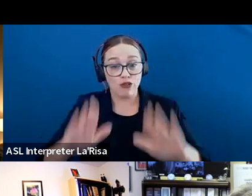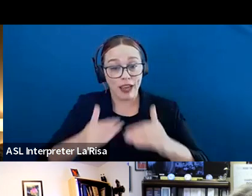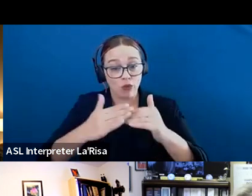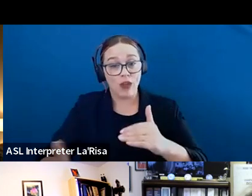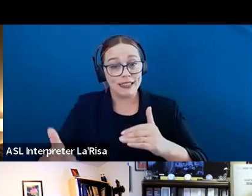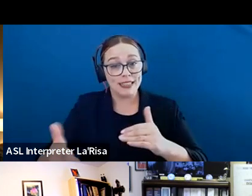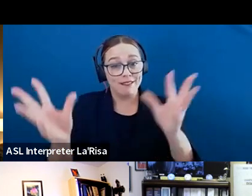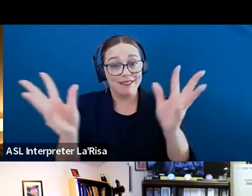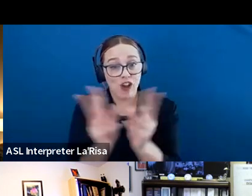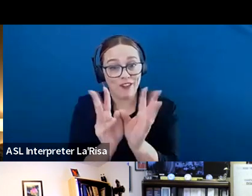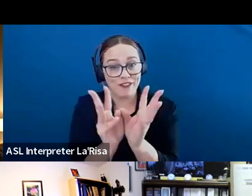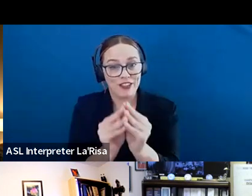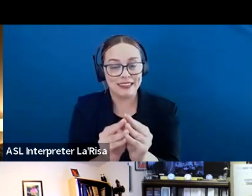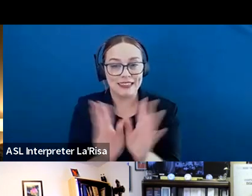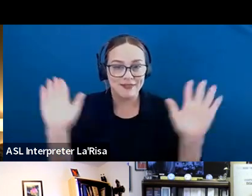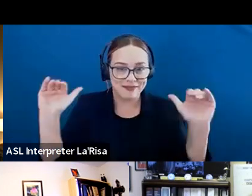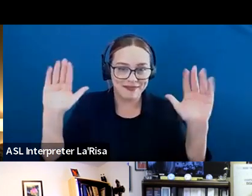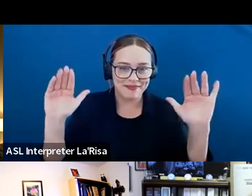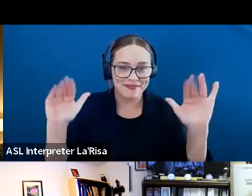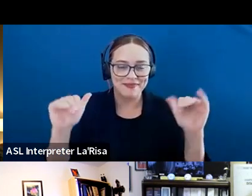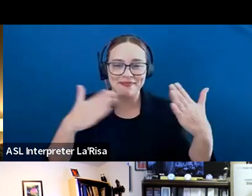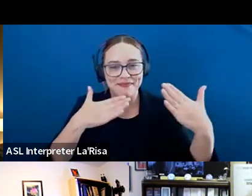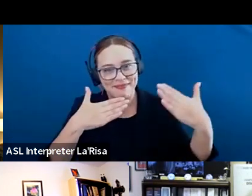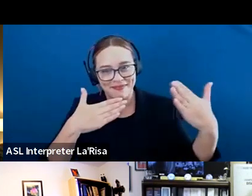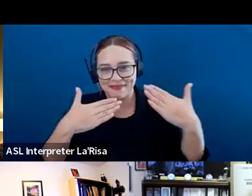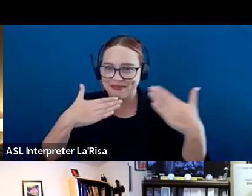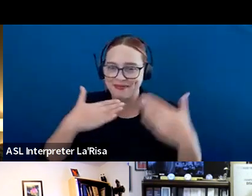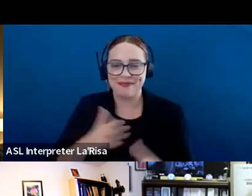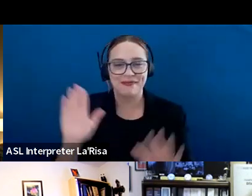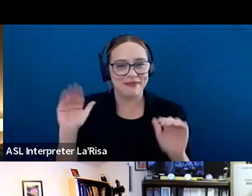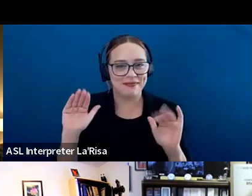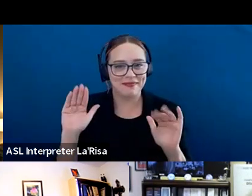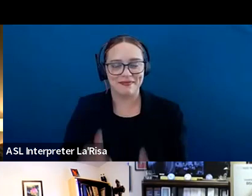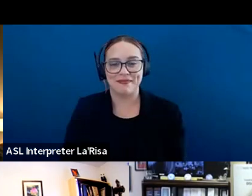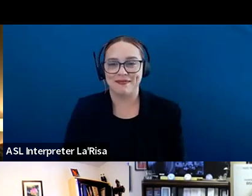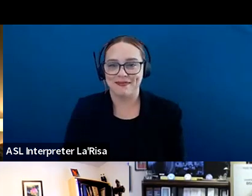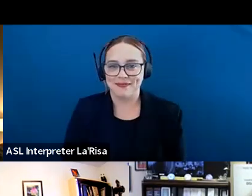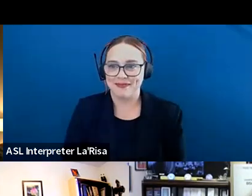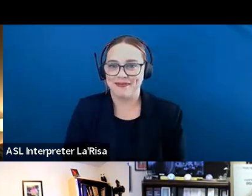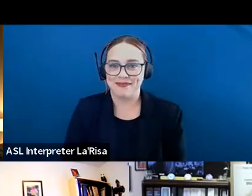conference. Thank you, Thank everyone. you. Bye-bye. Bye, everybody.